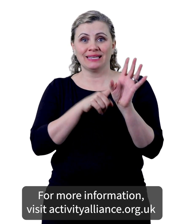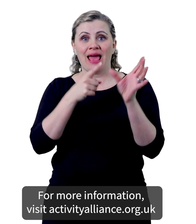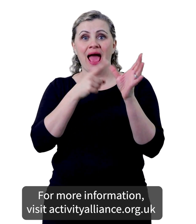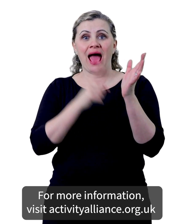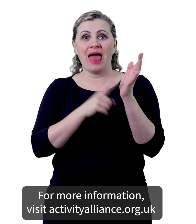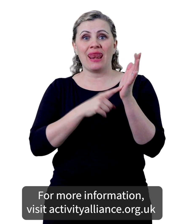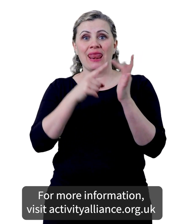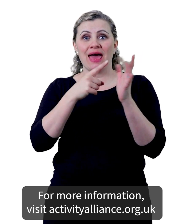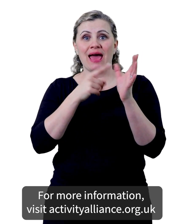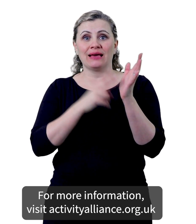activityalliance.org.uk.